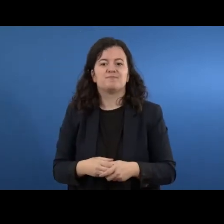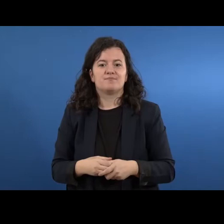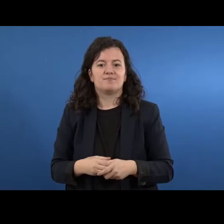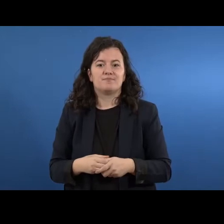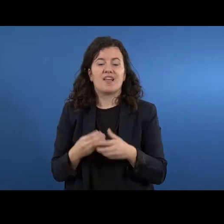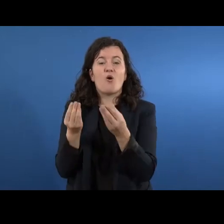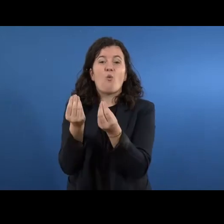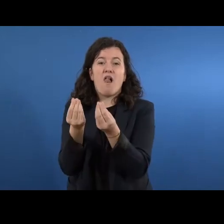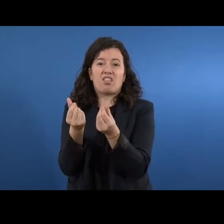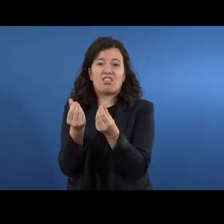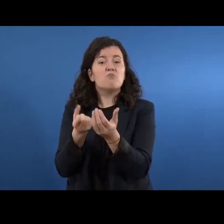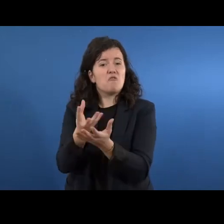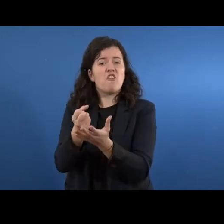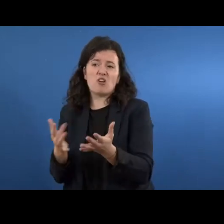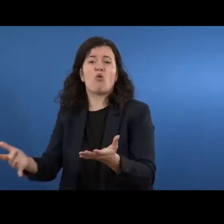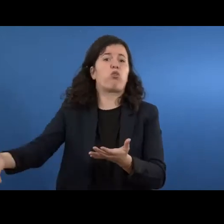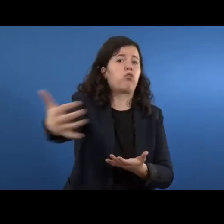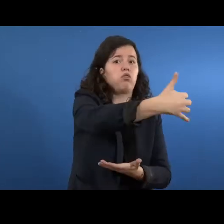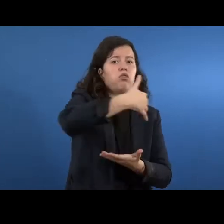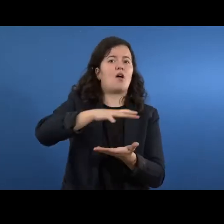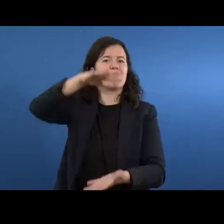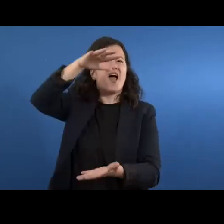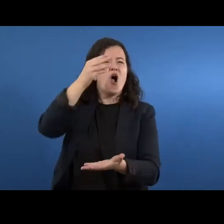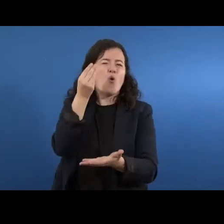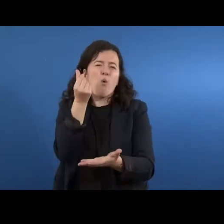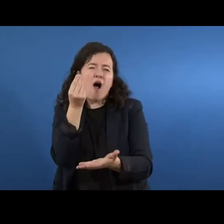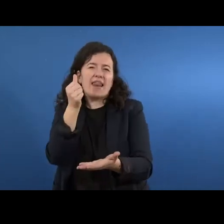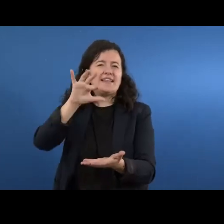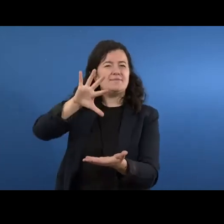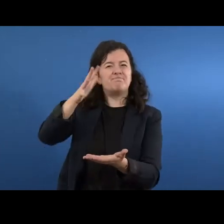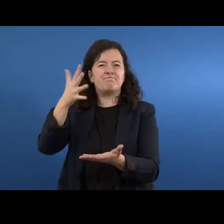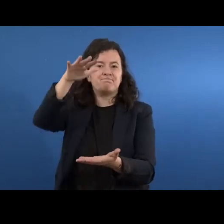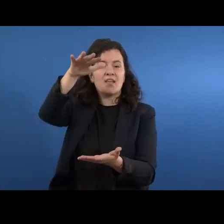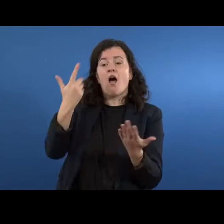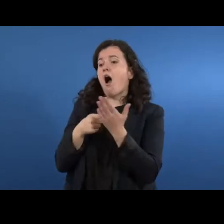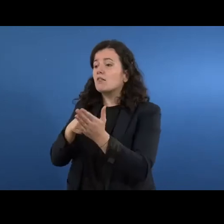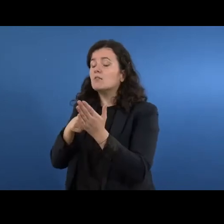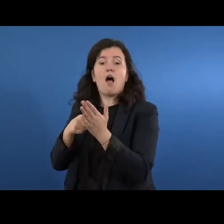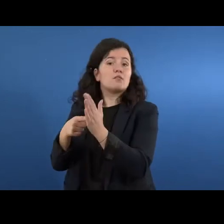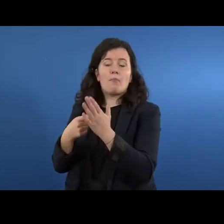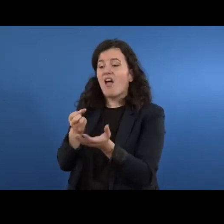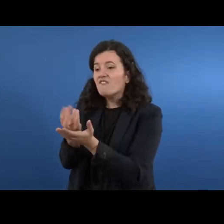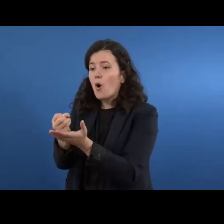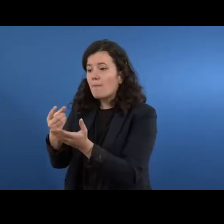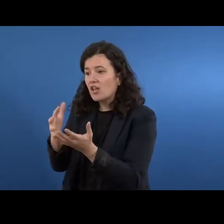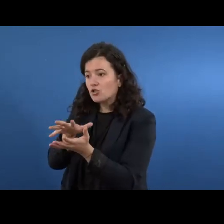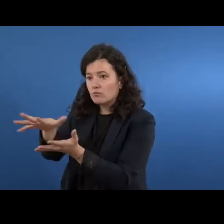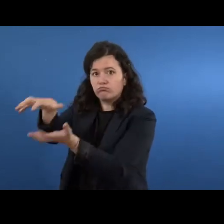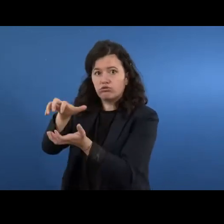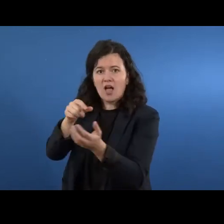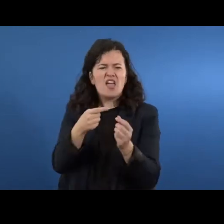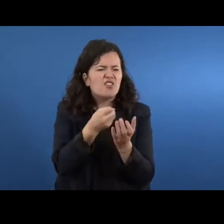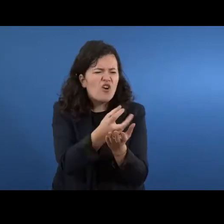quality of data and the kind of non-standardization of information that is being retrieved online,